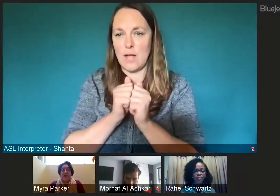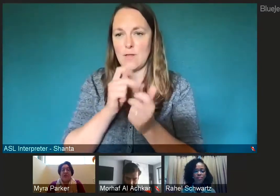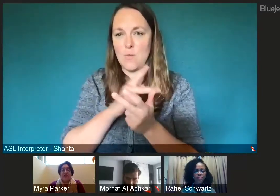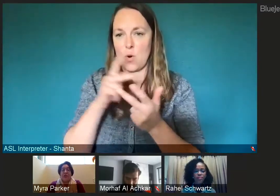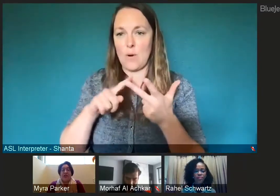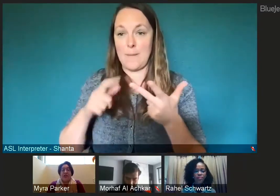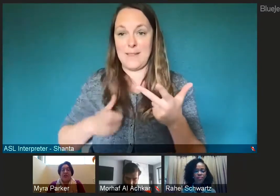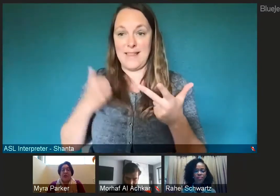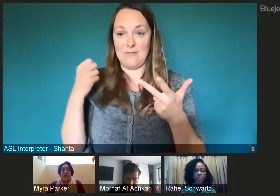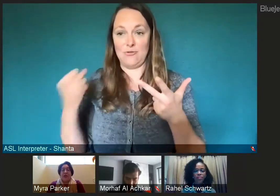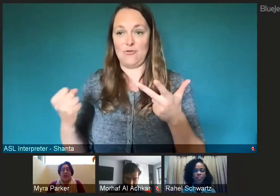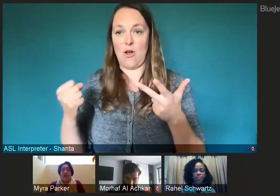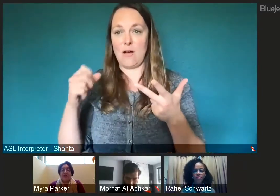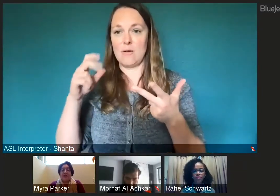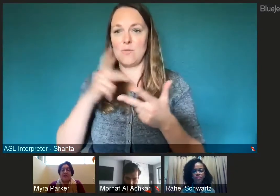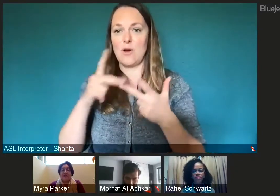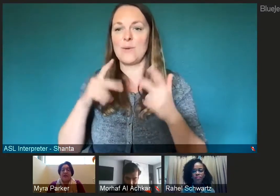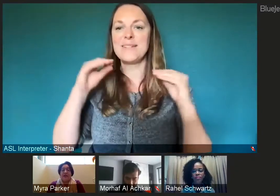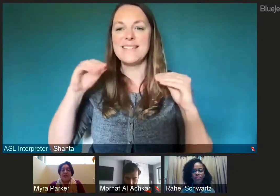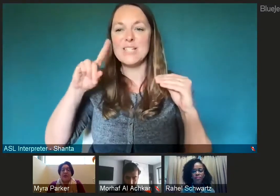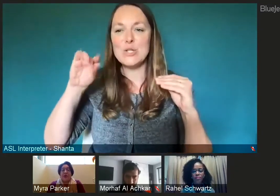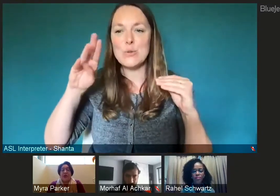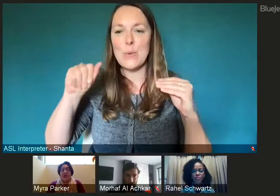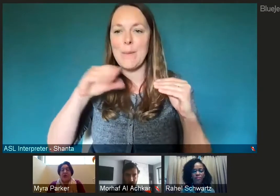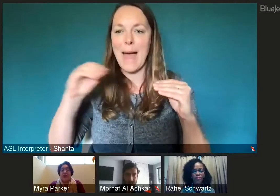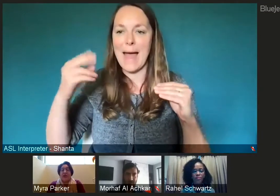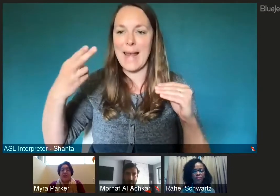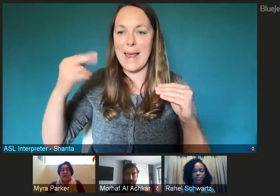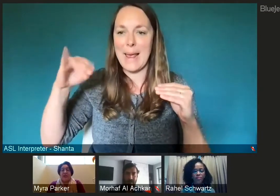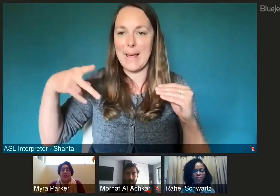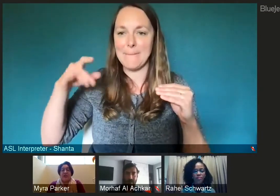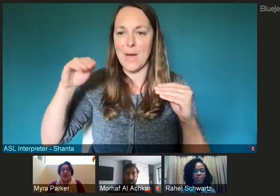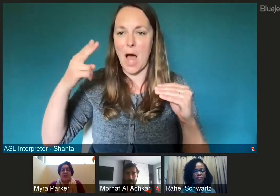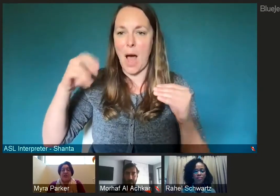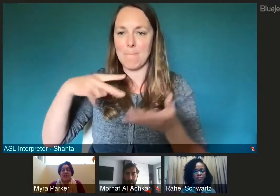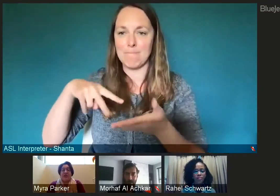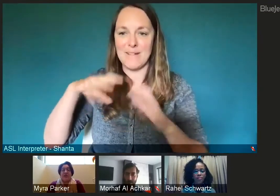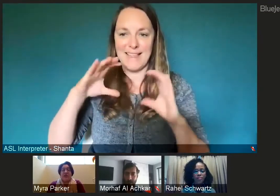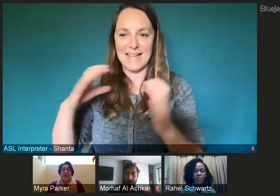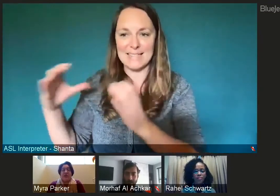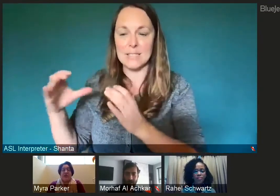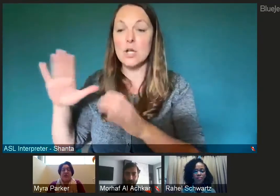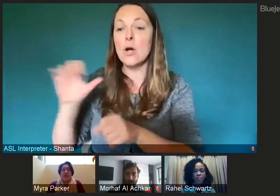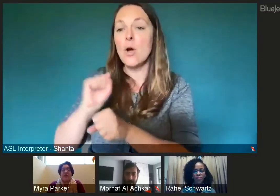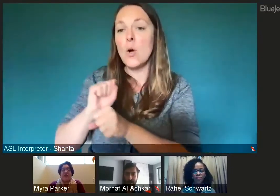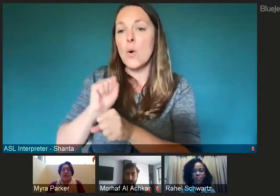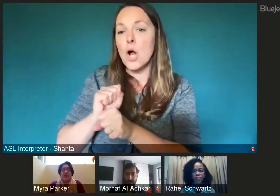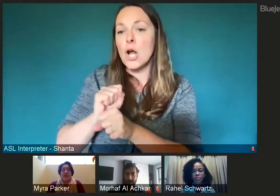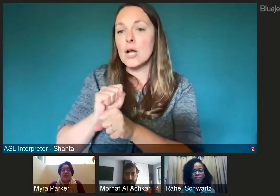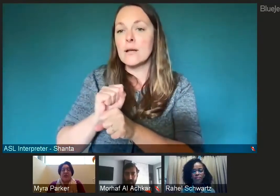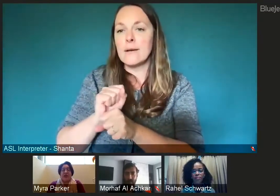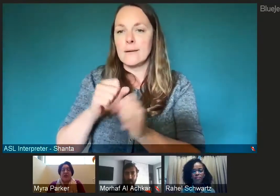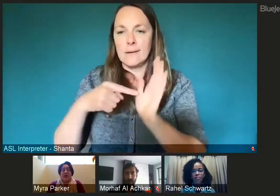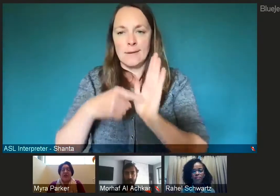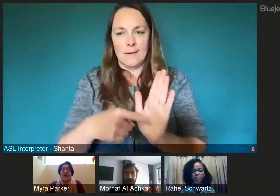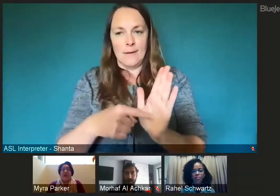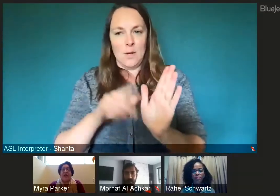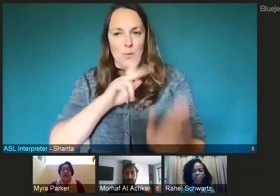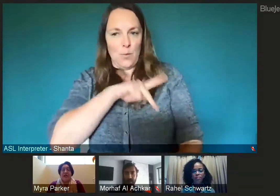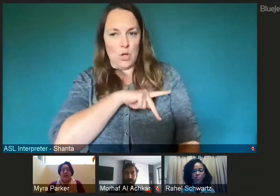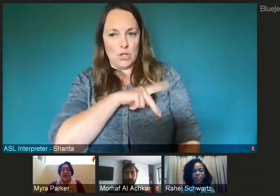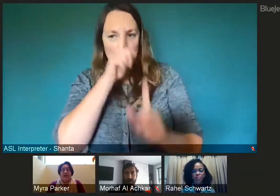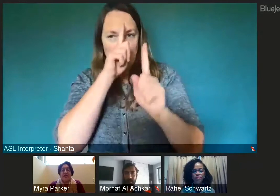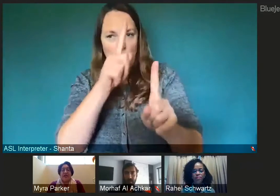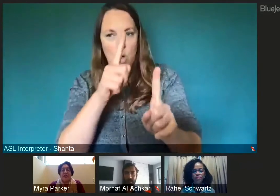while teaching Zumba and hip hop classes. Her work in chronic disease prevention underscores her personal goals of achieving health equity